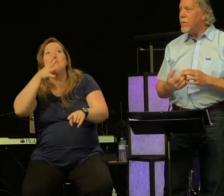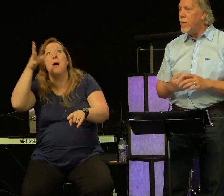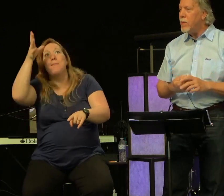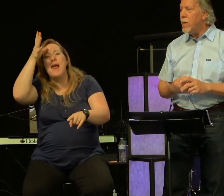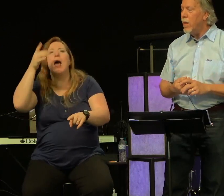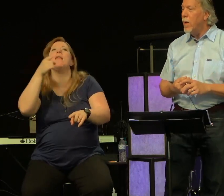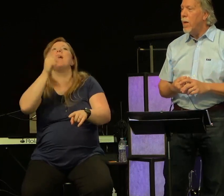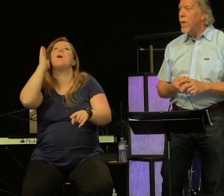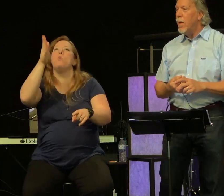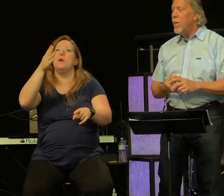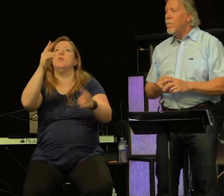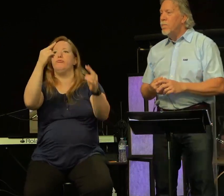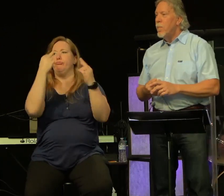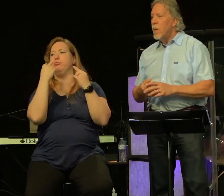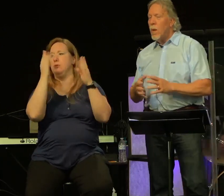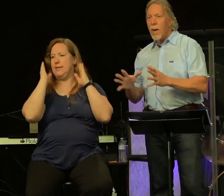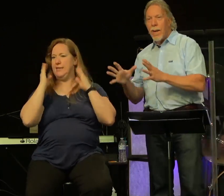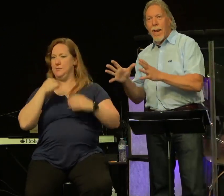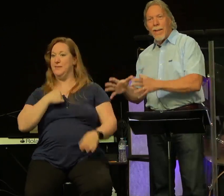their attention,